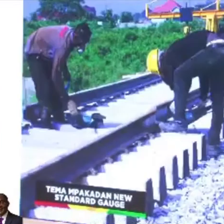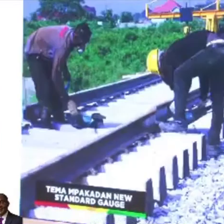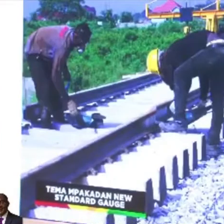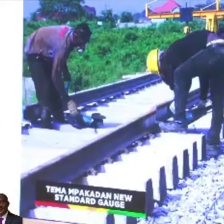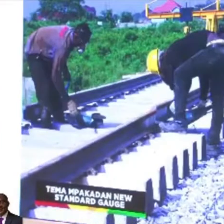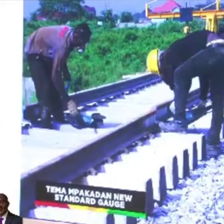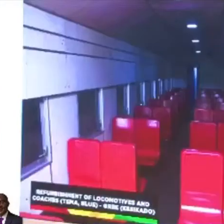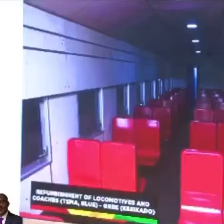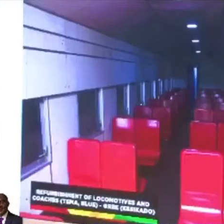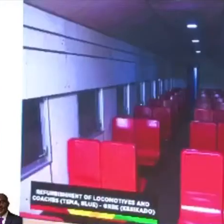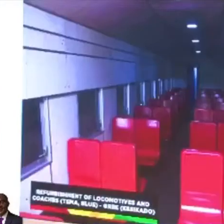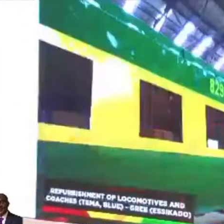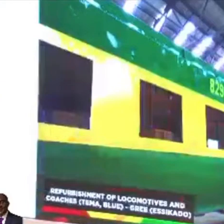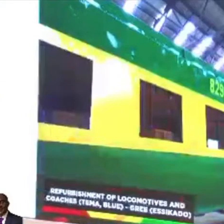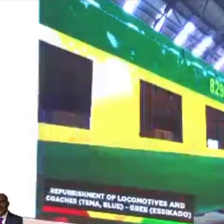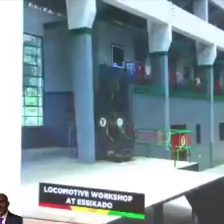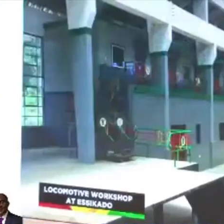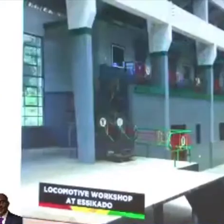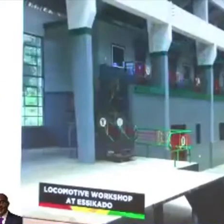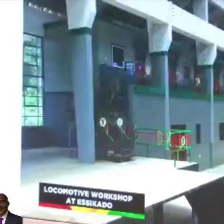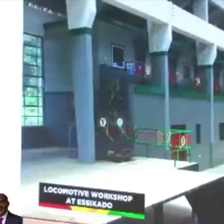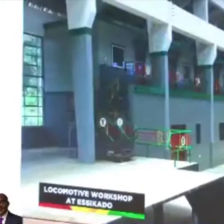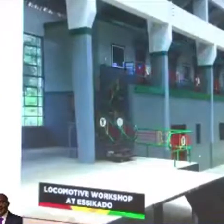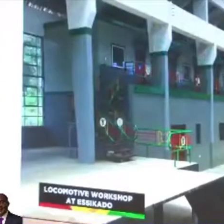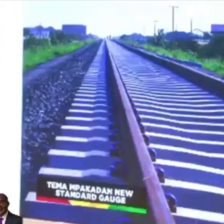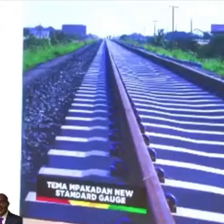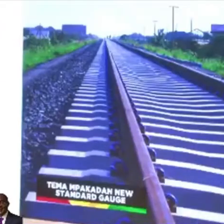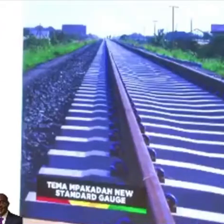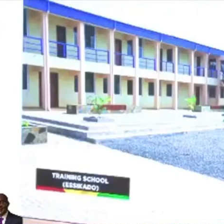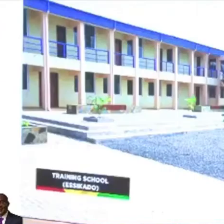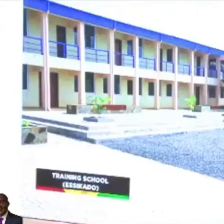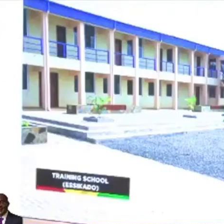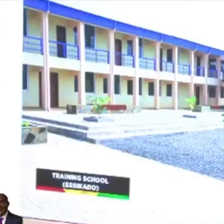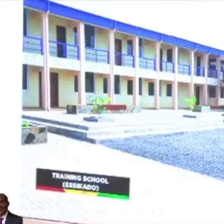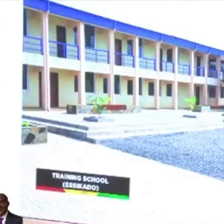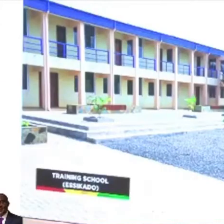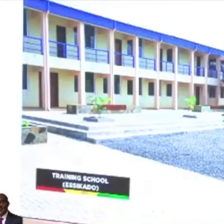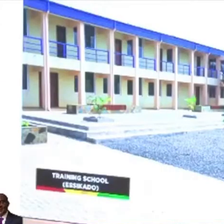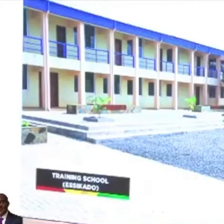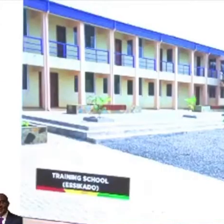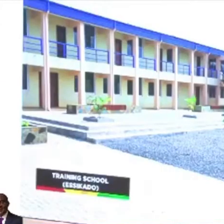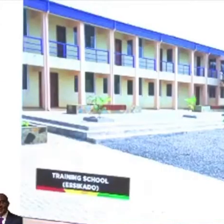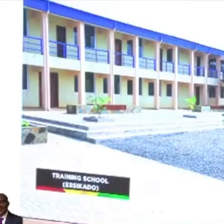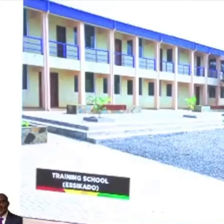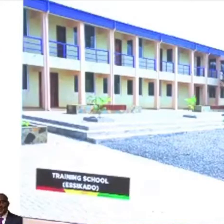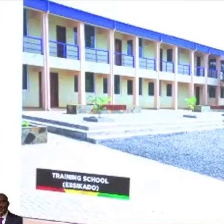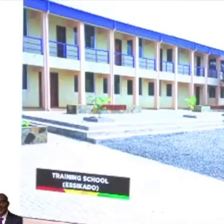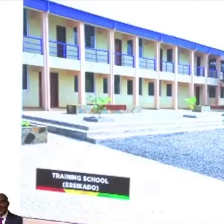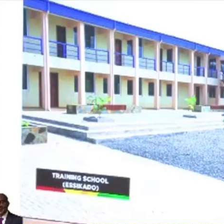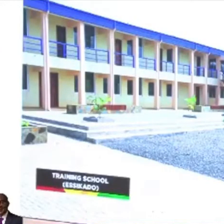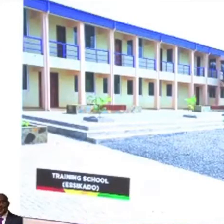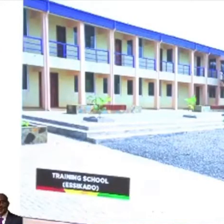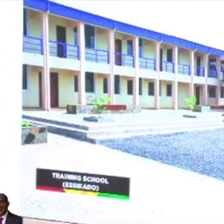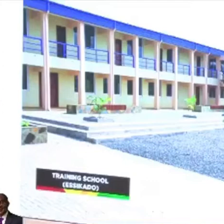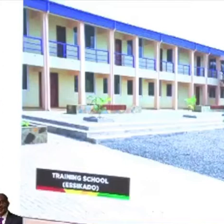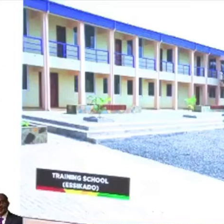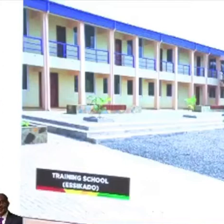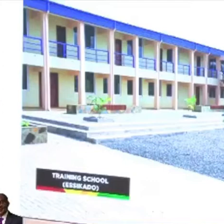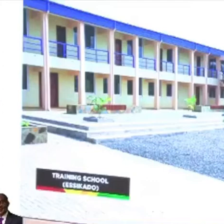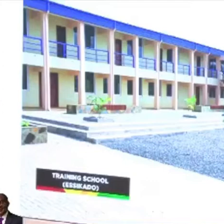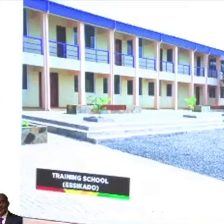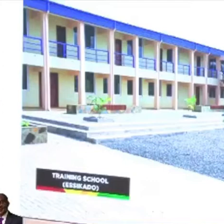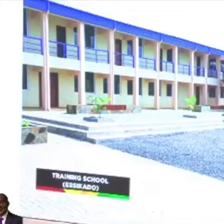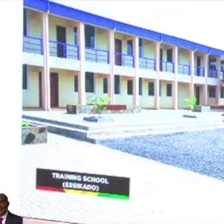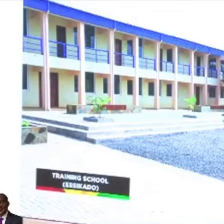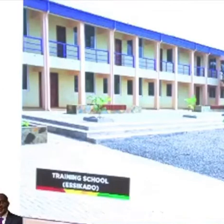railway training school in Sekendi, which is complete, and this is going to be the basis for what we want to build, which is the